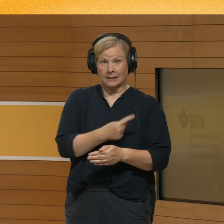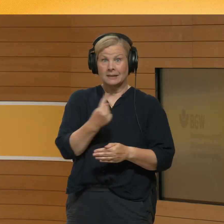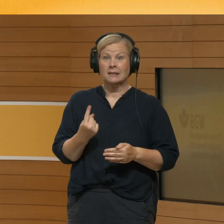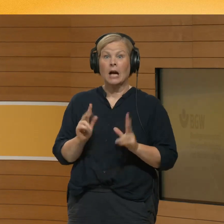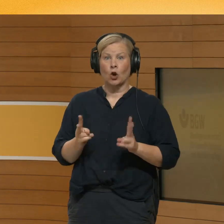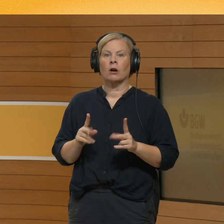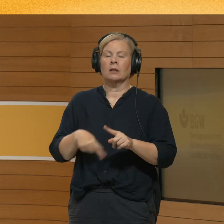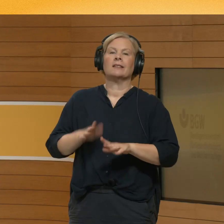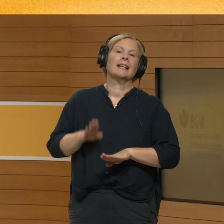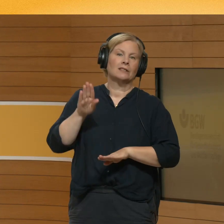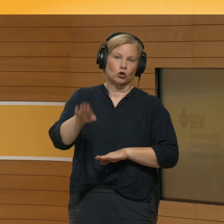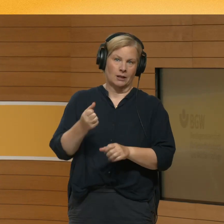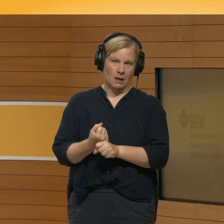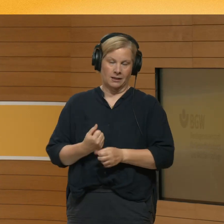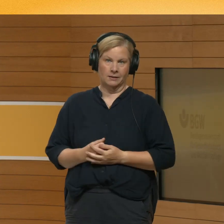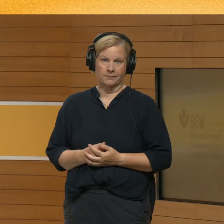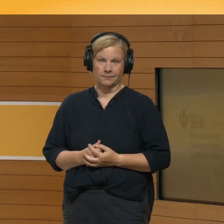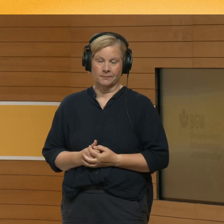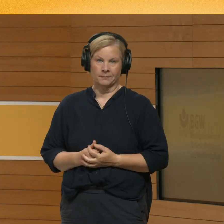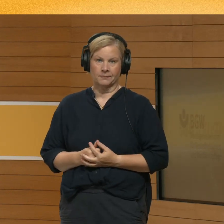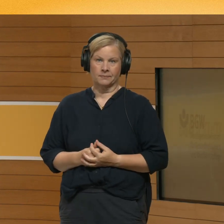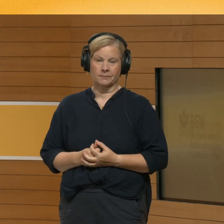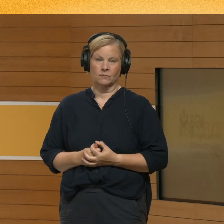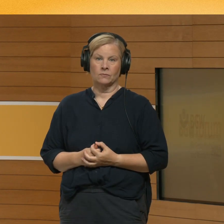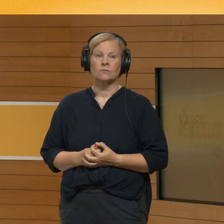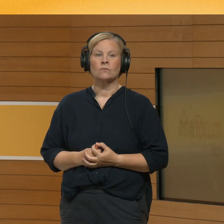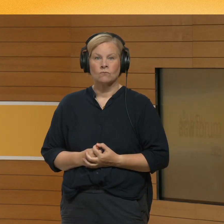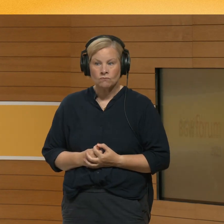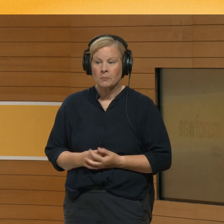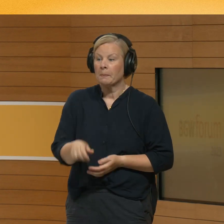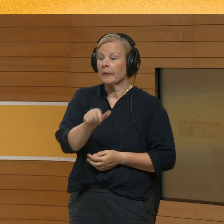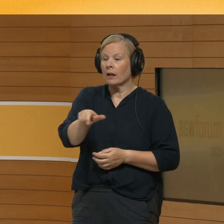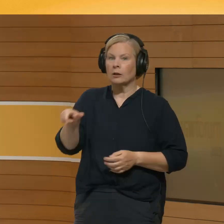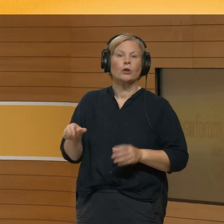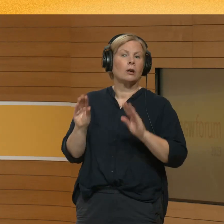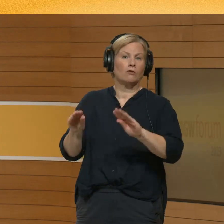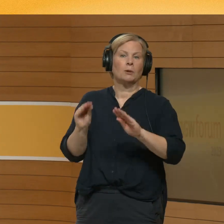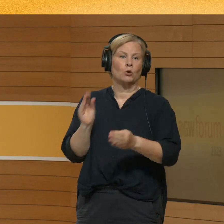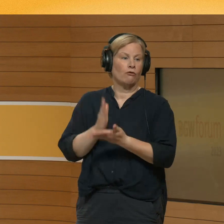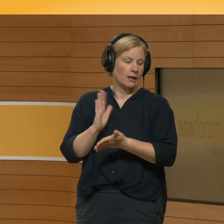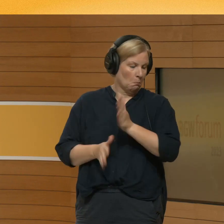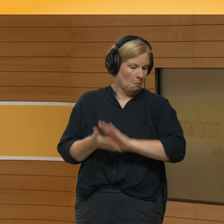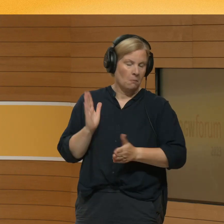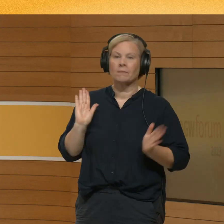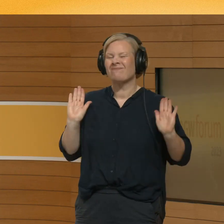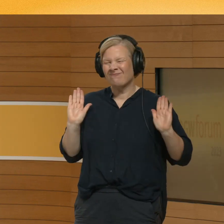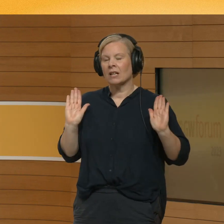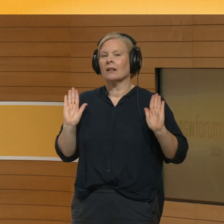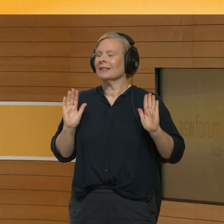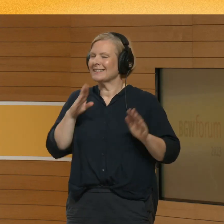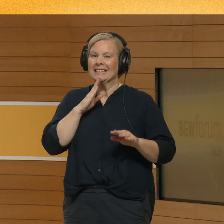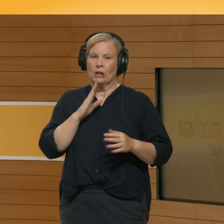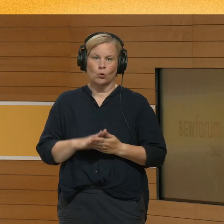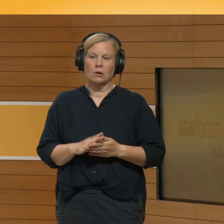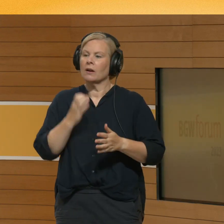communicate and inform people or get them involved. So this year we are trying to involve more people in the Magnet project. We're going on every